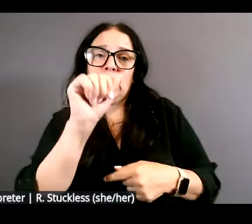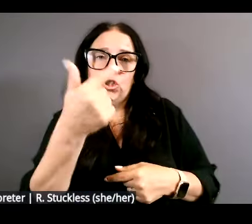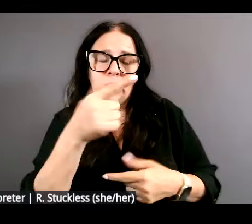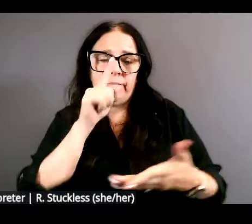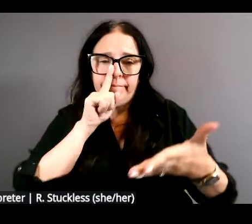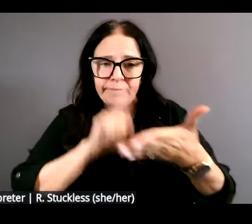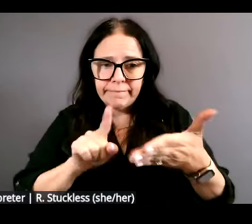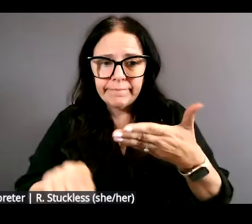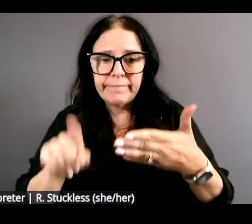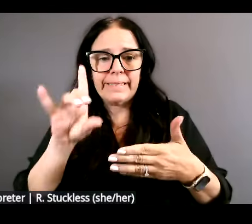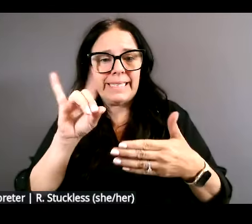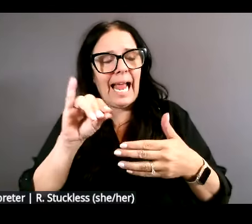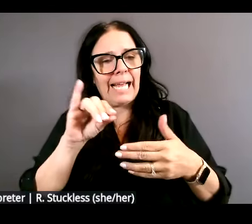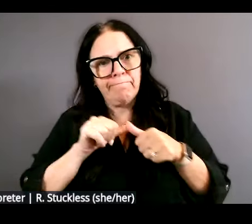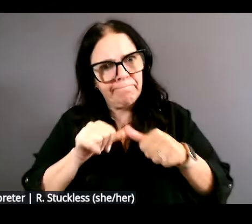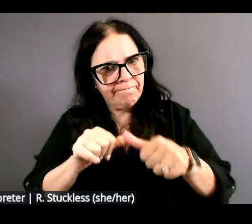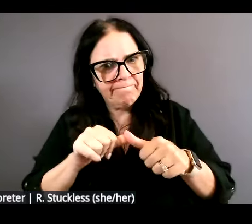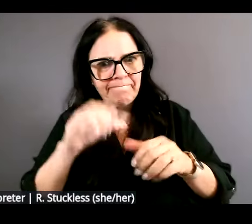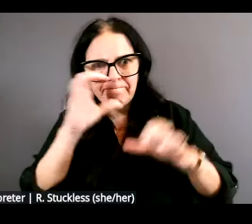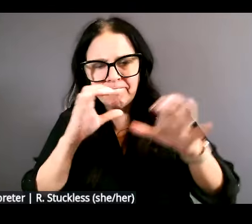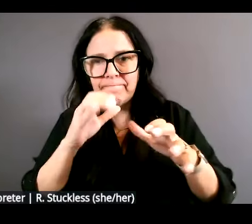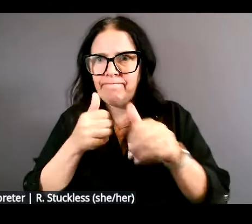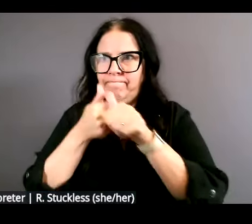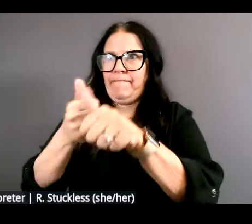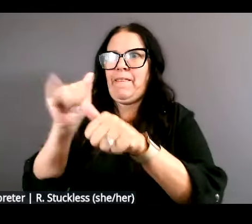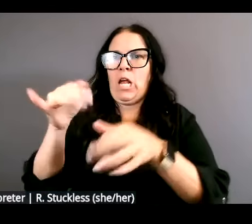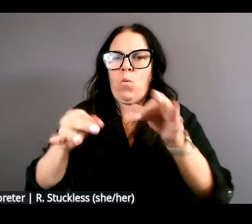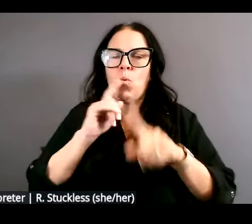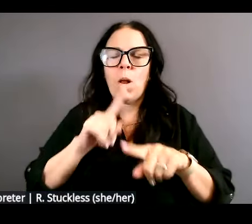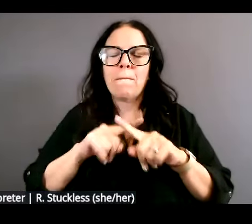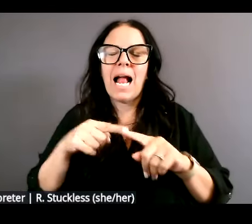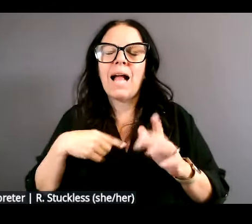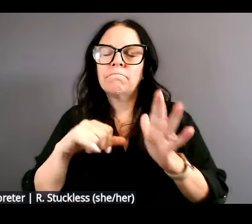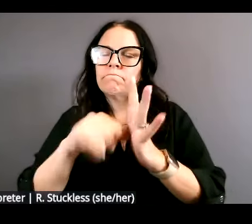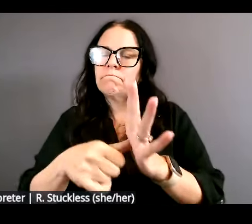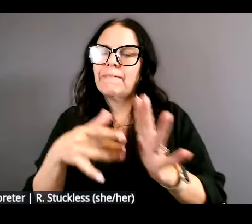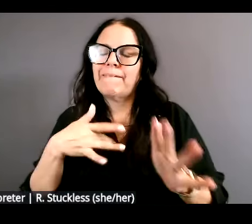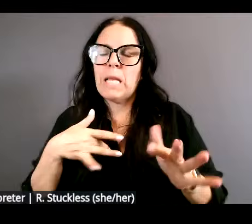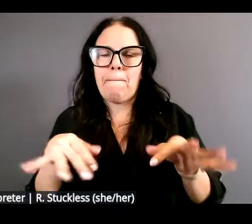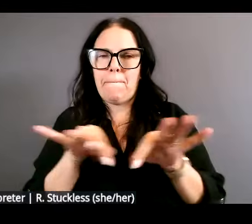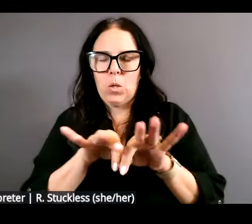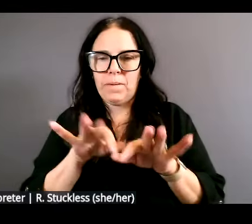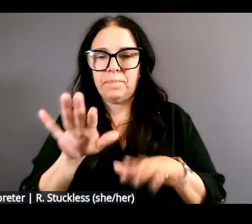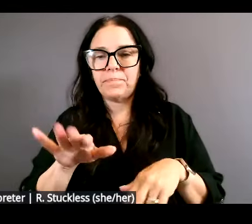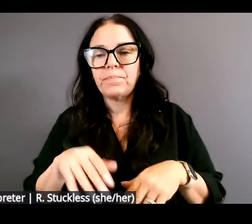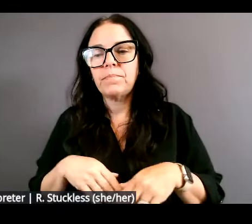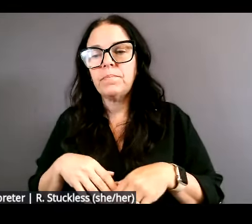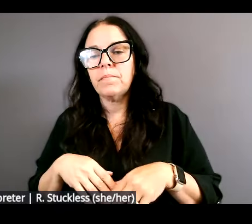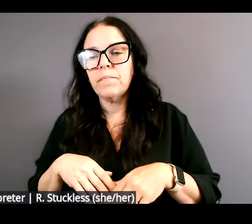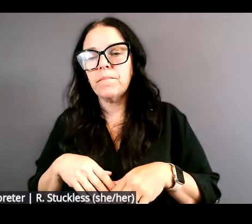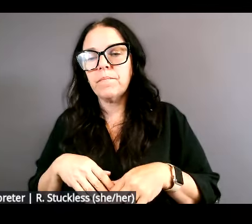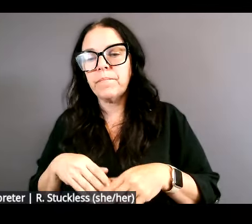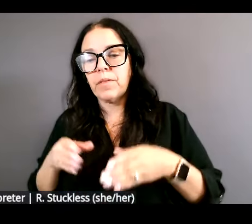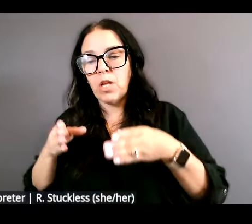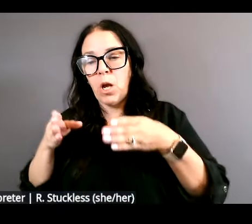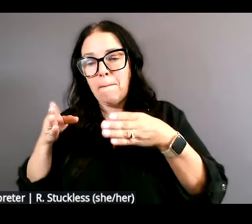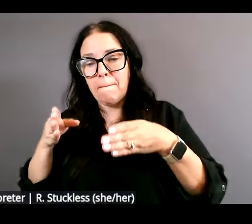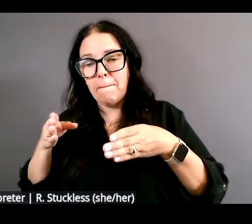order. I think it's very important, though, that just as petition circulator fraud should have